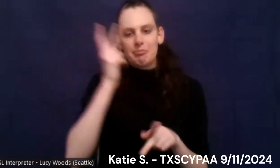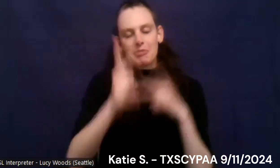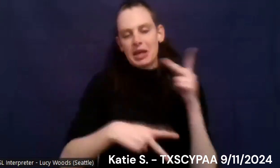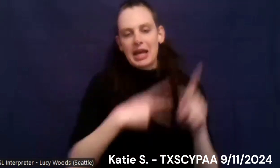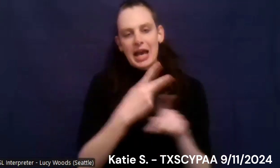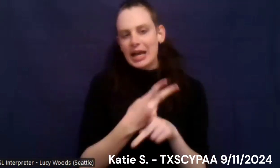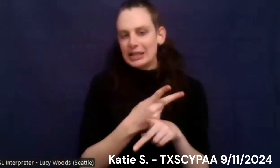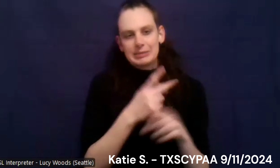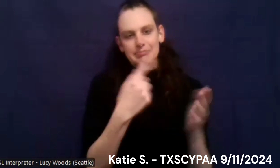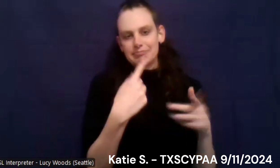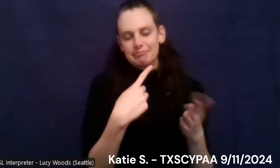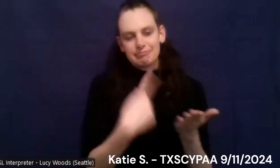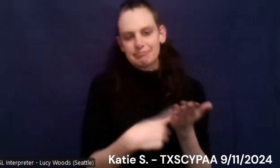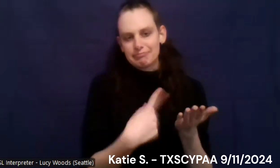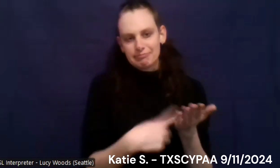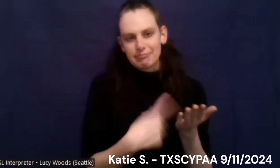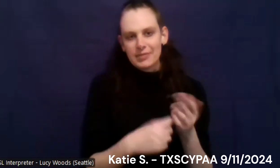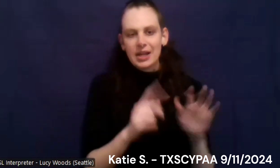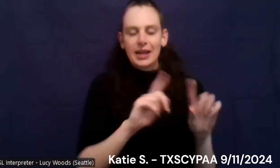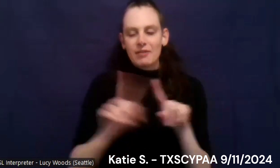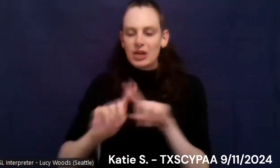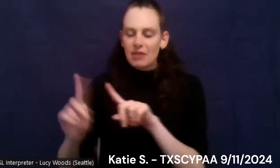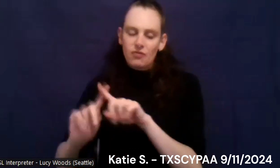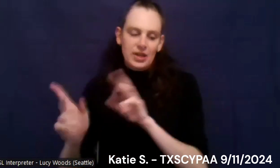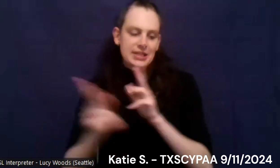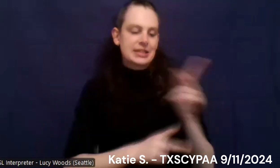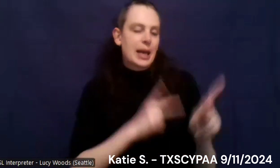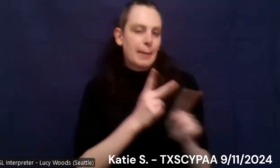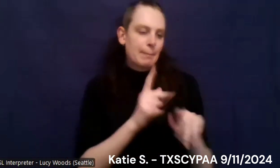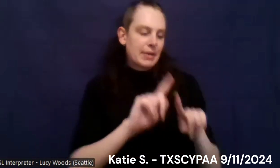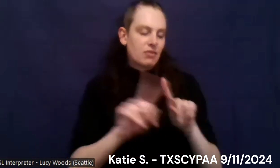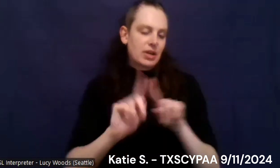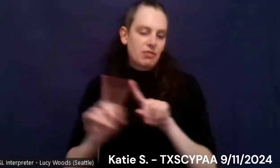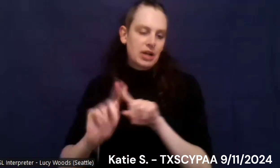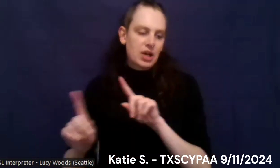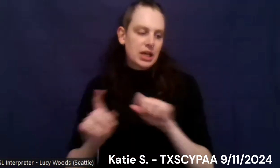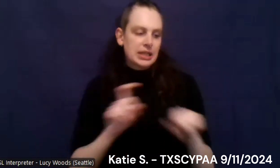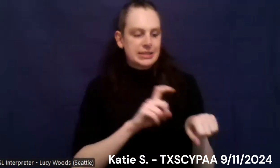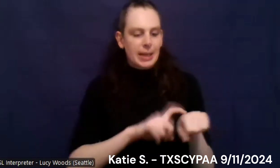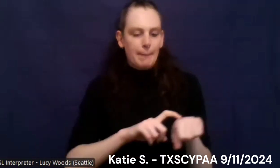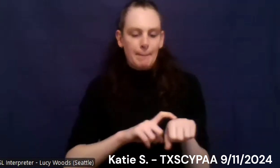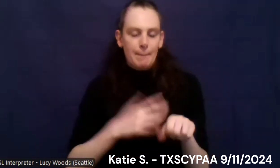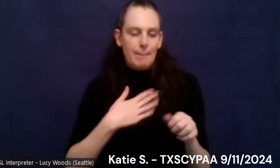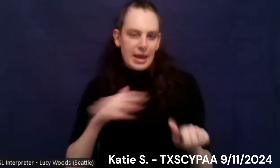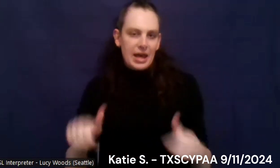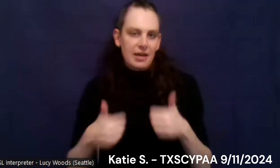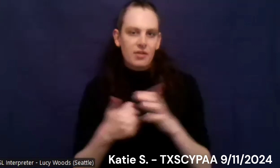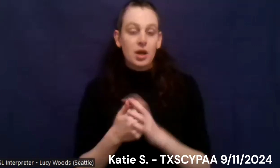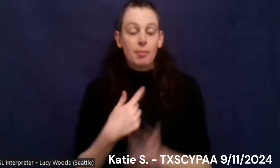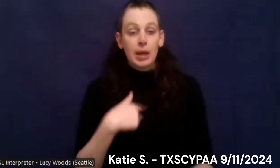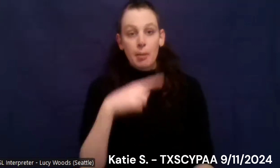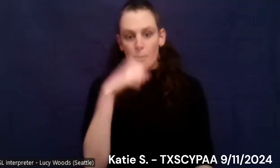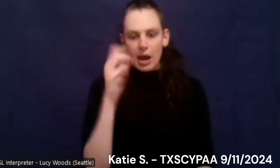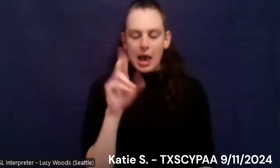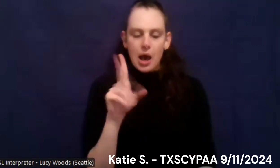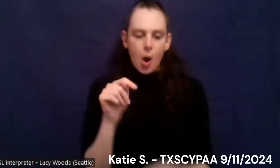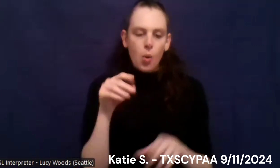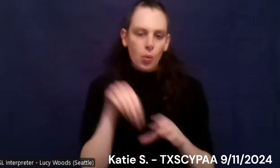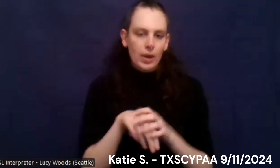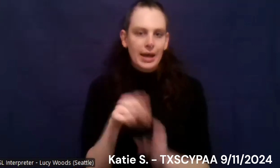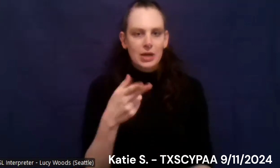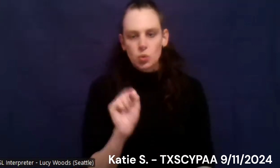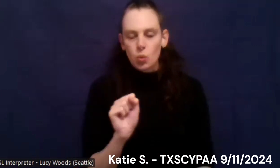about, right? In different seasons of my life. Um, I blacked out when I was still in high school pretty